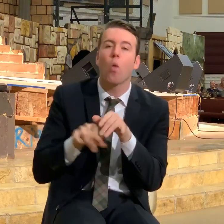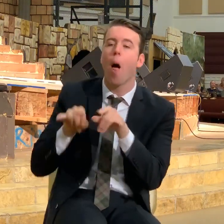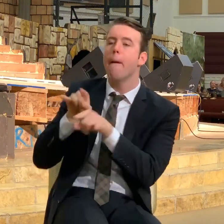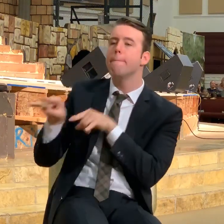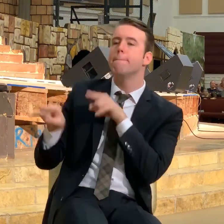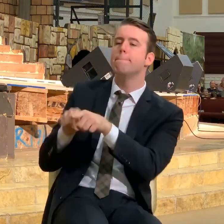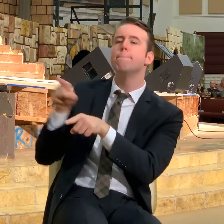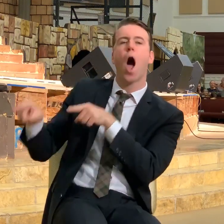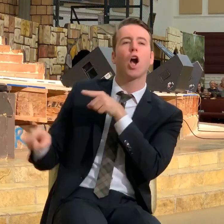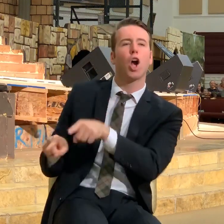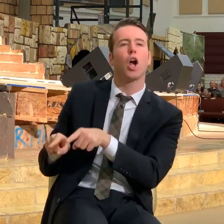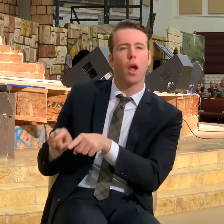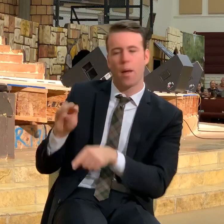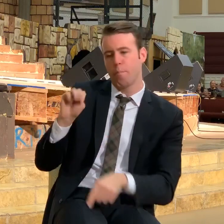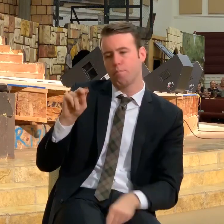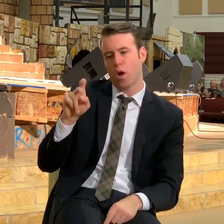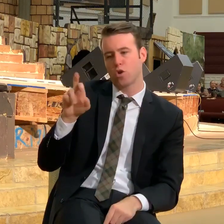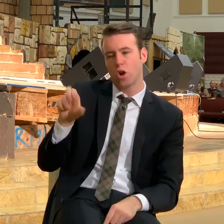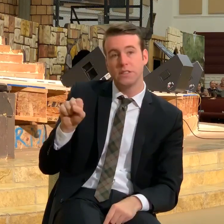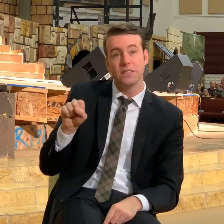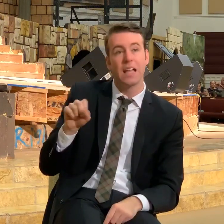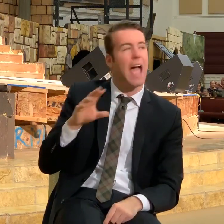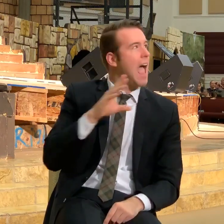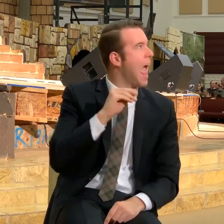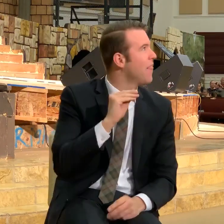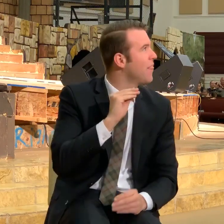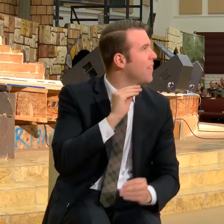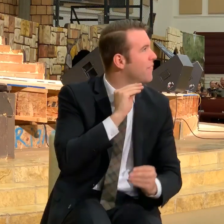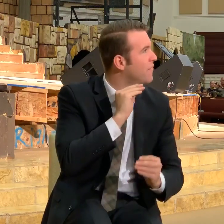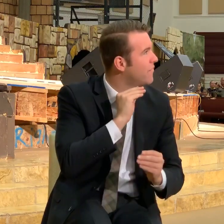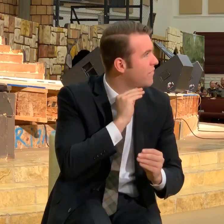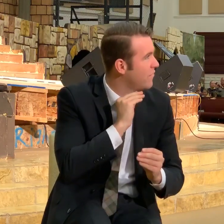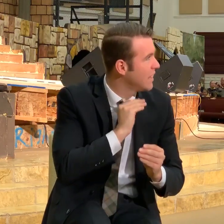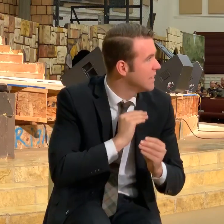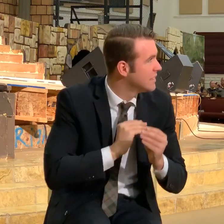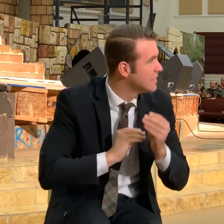mockers in the feast.